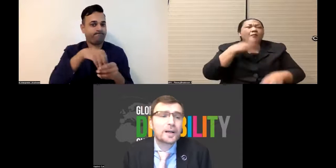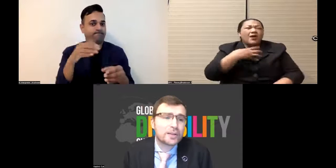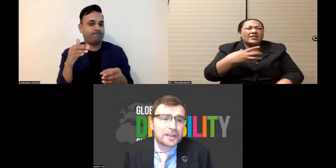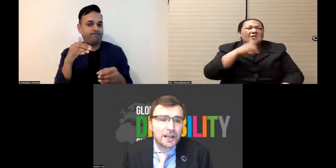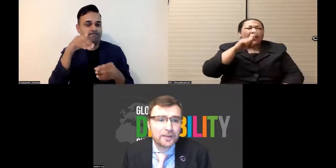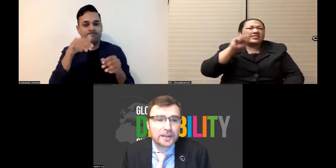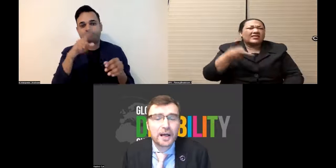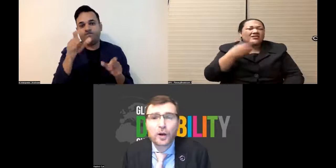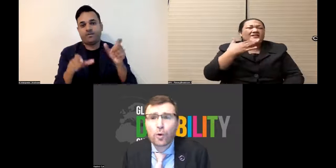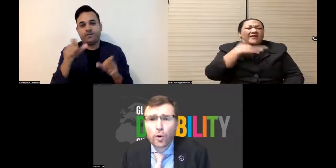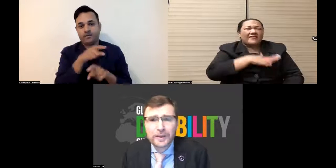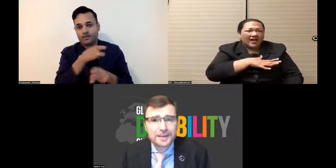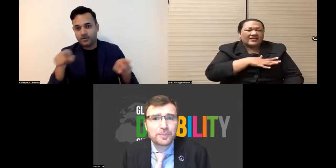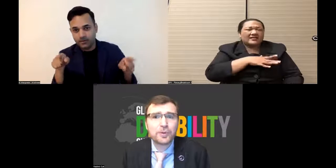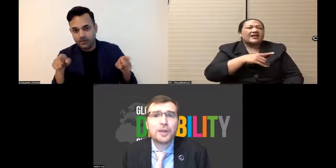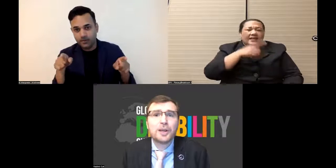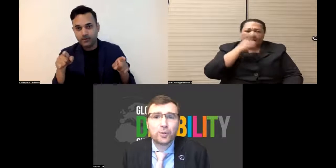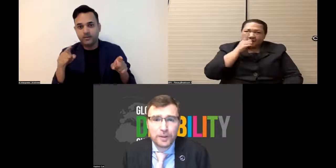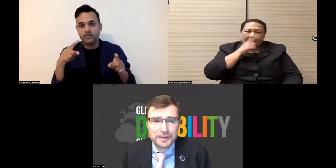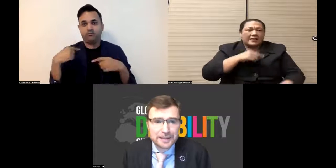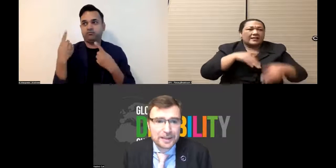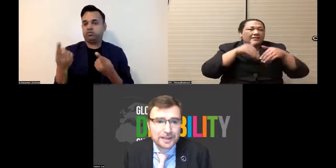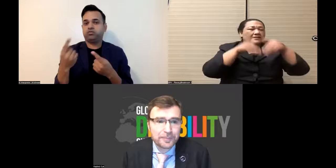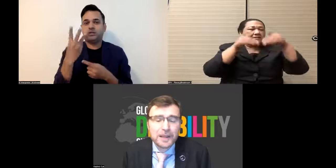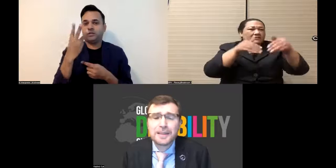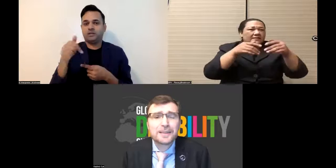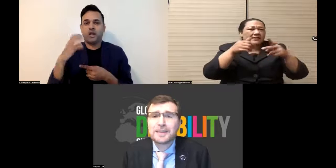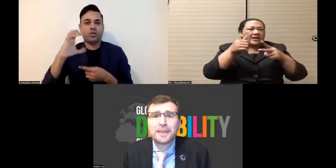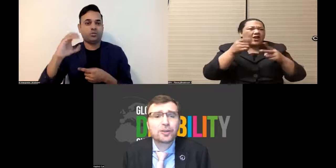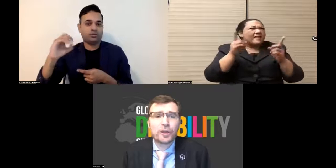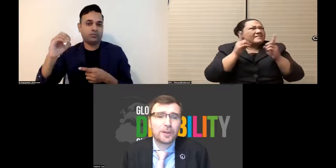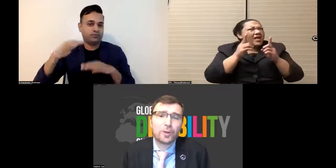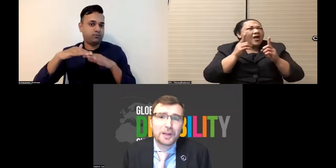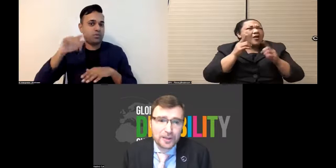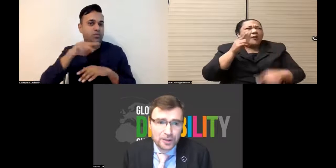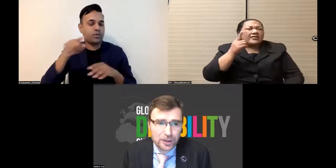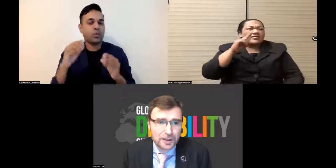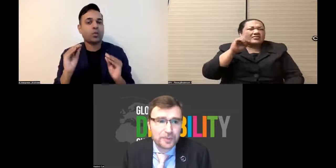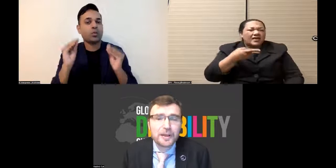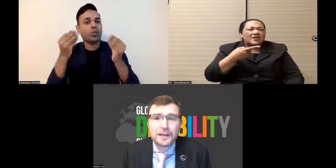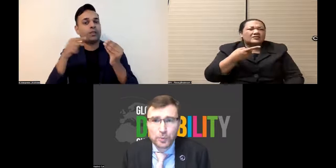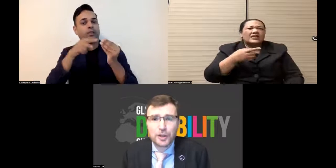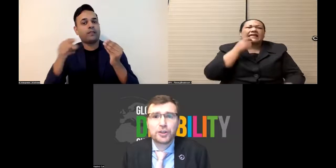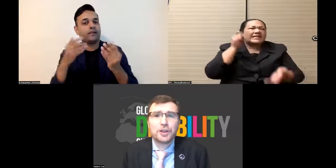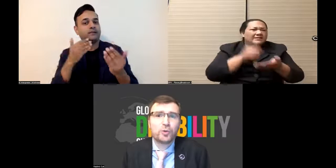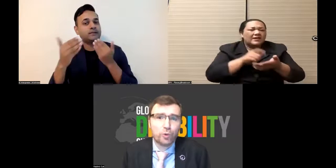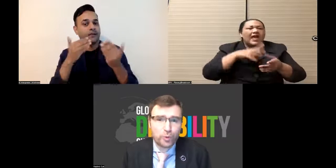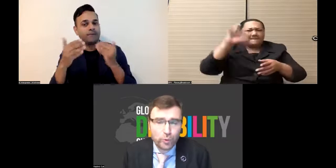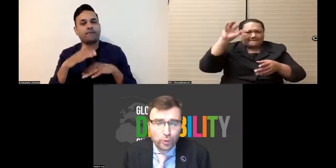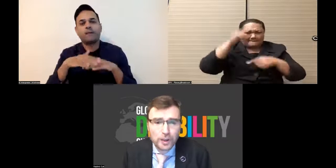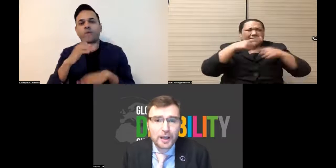to 100 side events are all testimony to this success. This is a historical moment, ladies and gentlemen, that we are